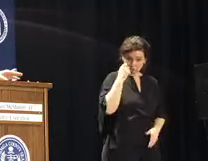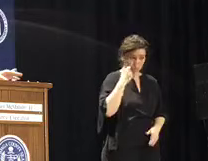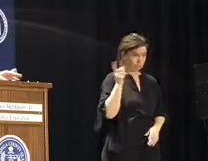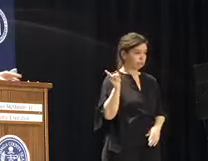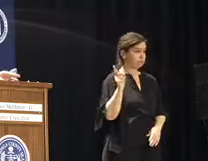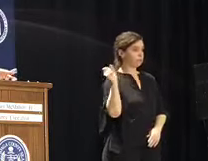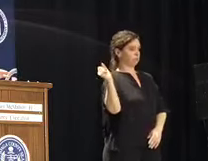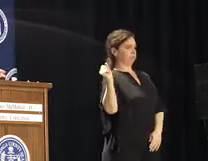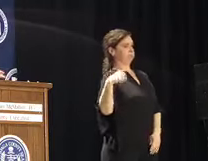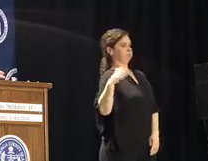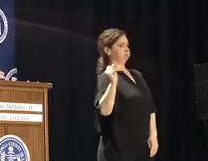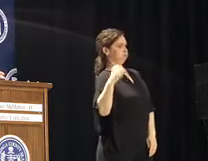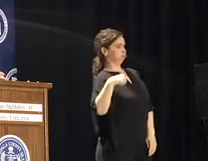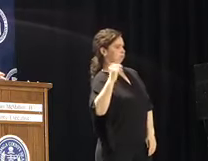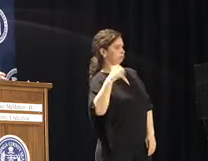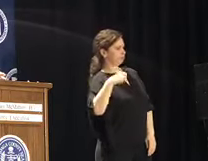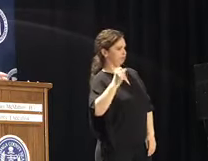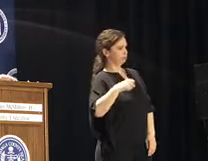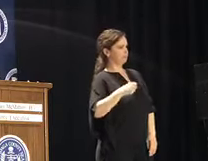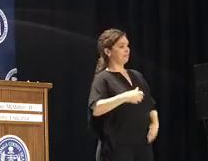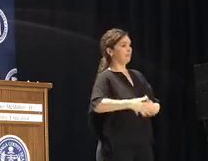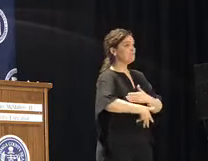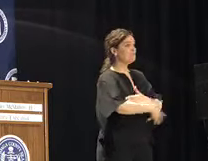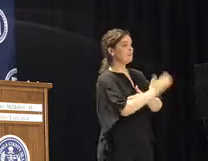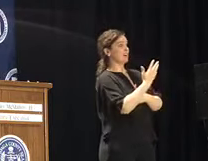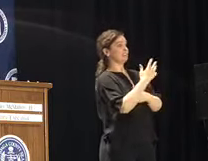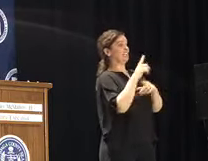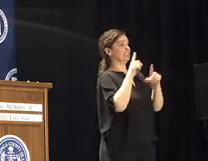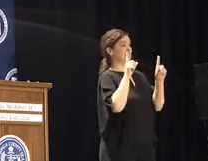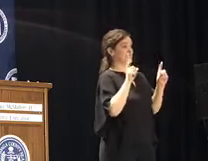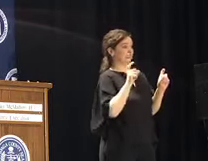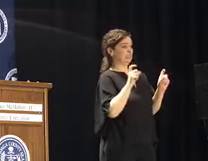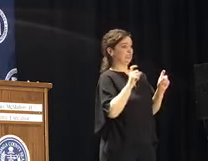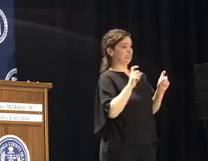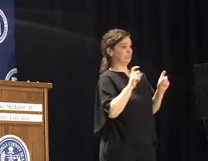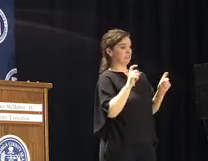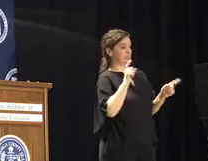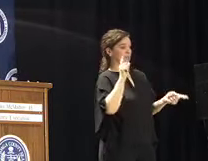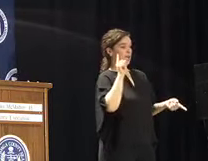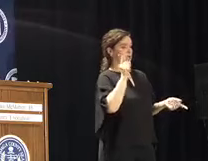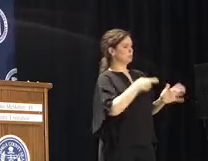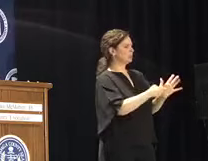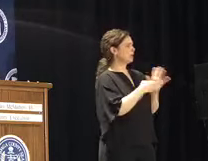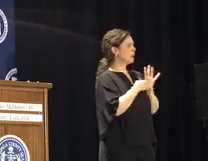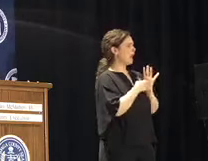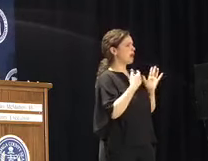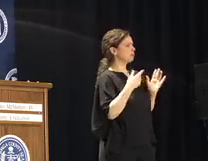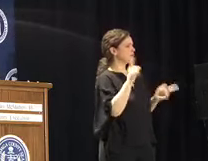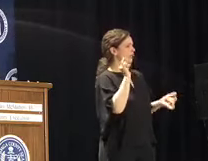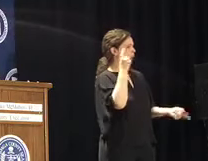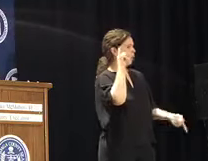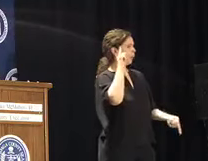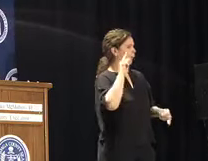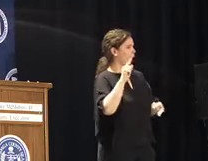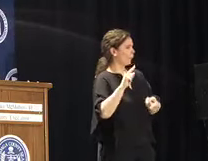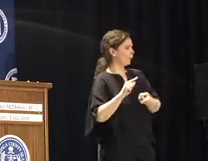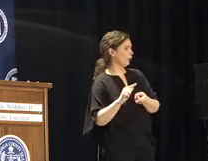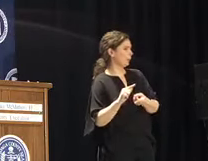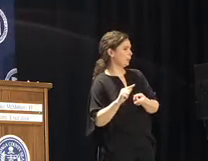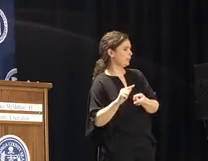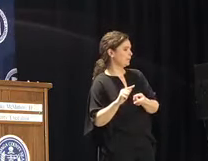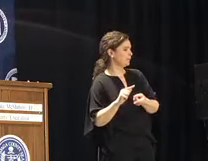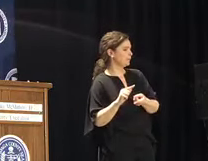where testing demand is down, and it's really, Andrew, kind of been a